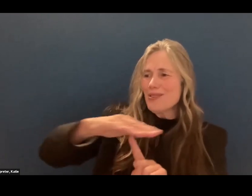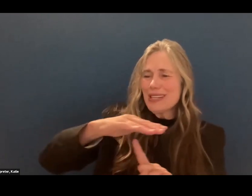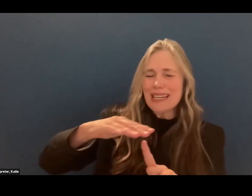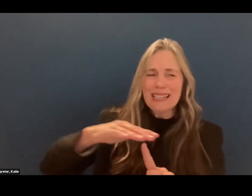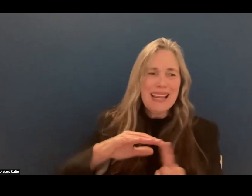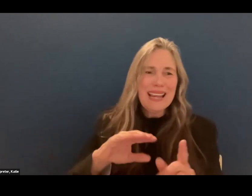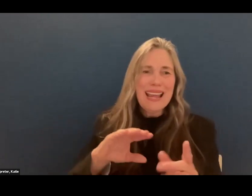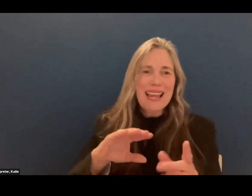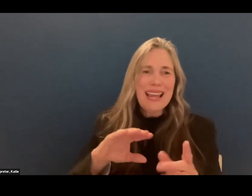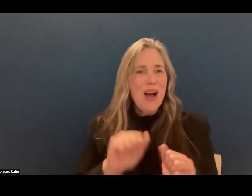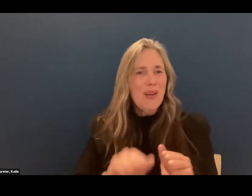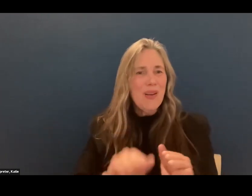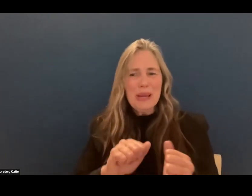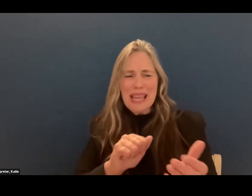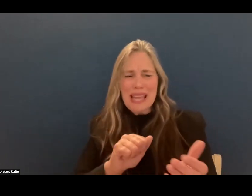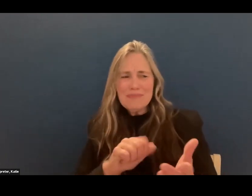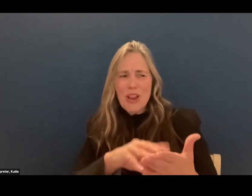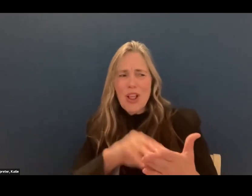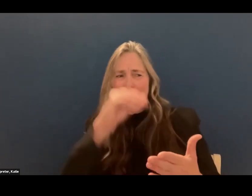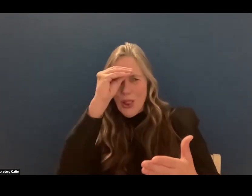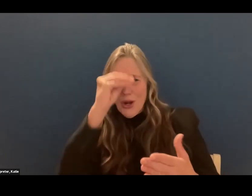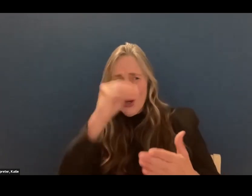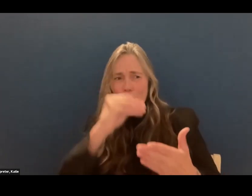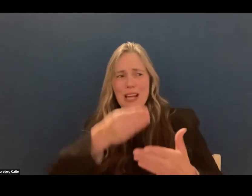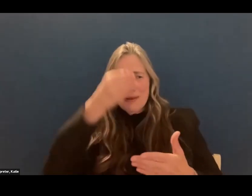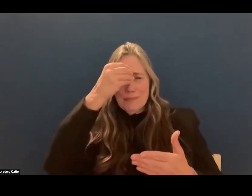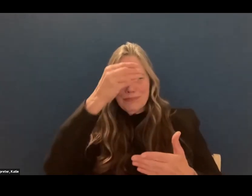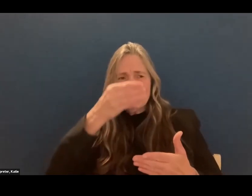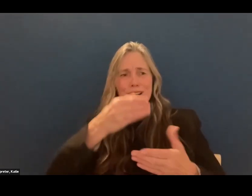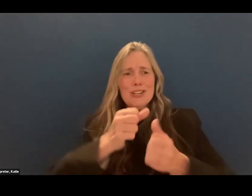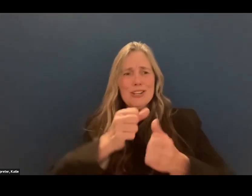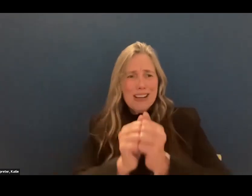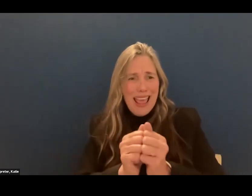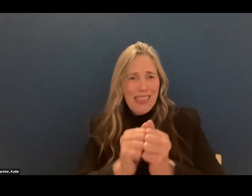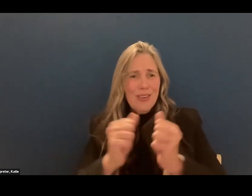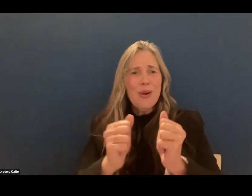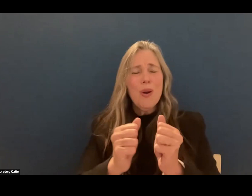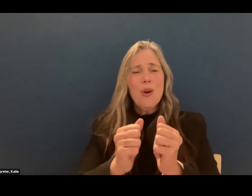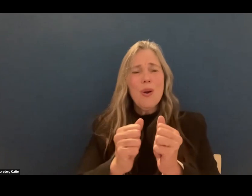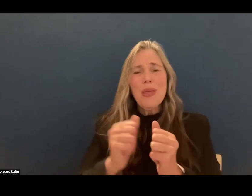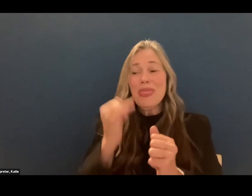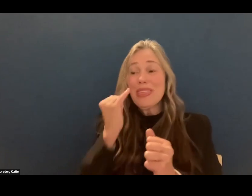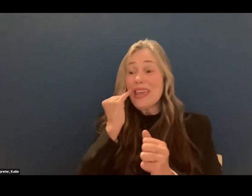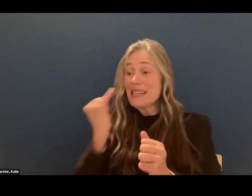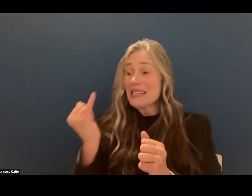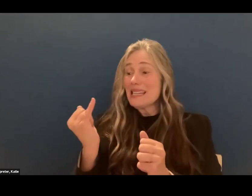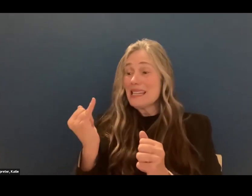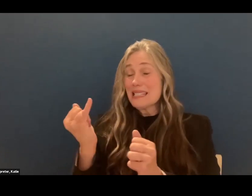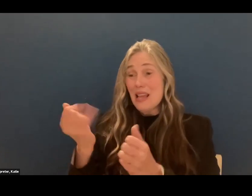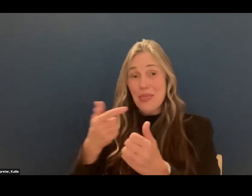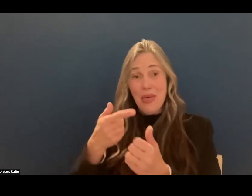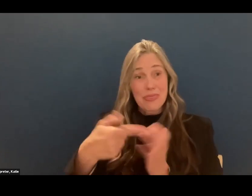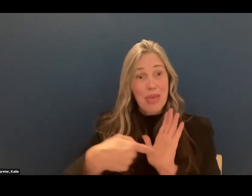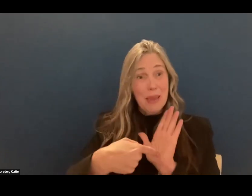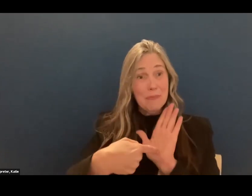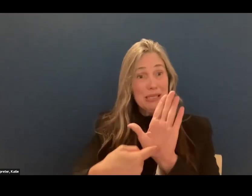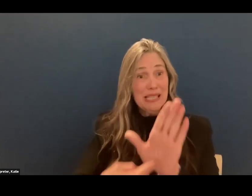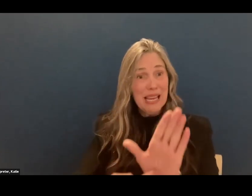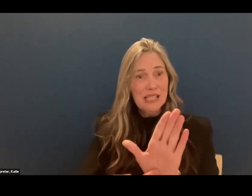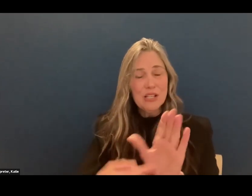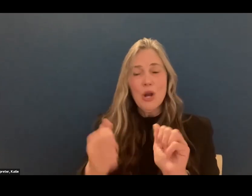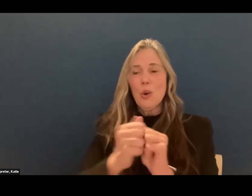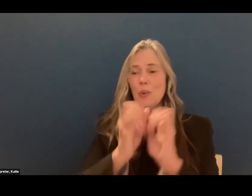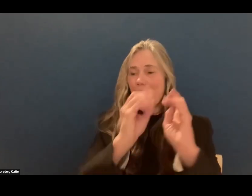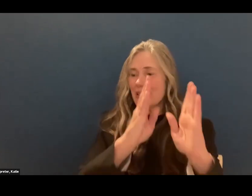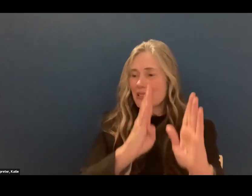do and what we can do as a community together in terms of integrating the ideas that were presented along with our